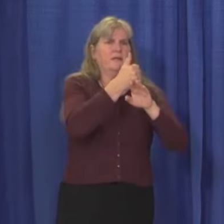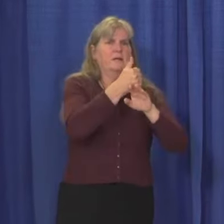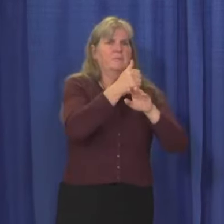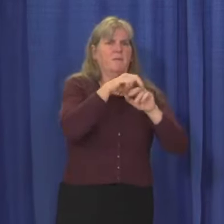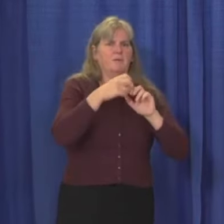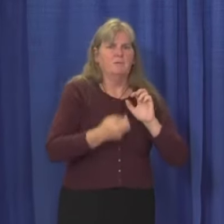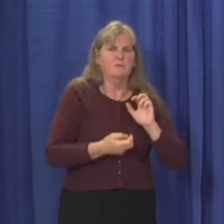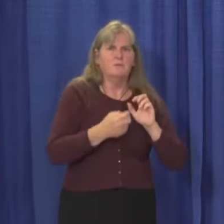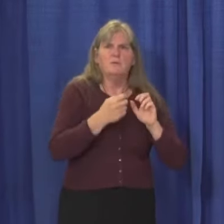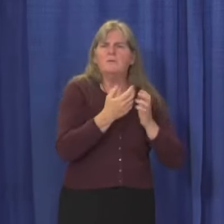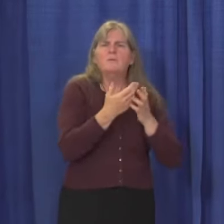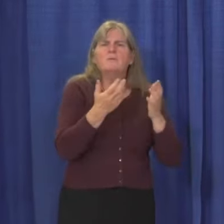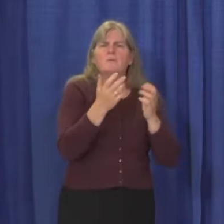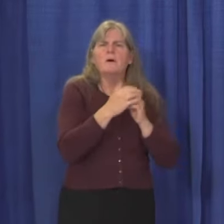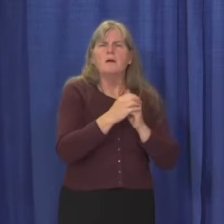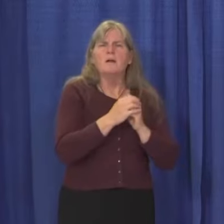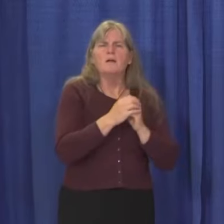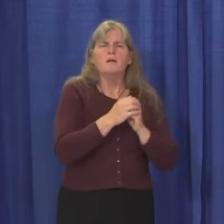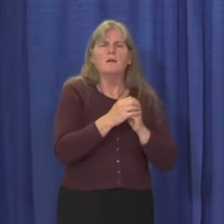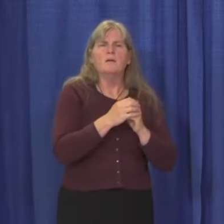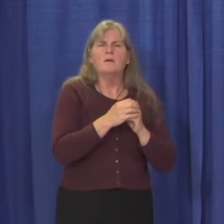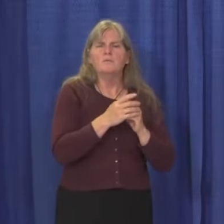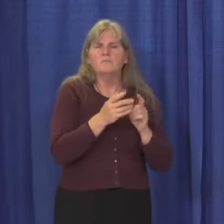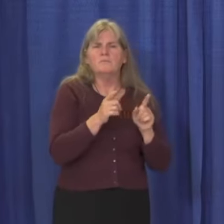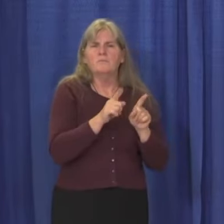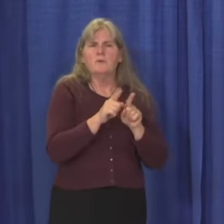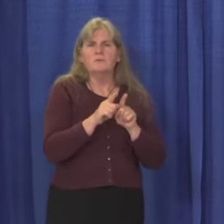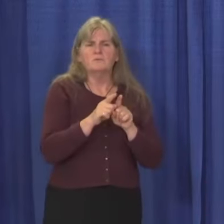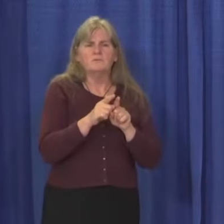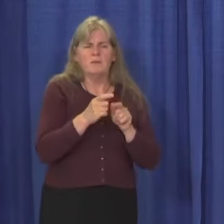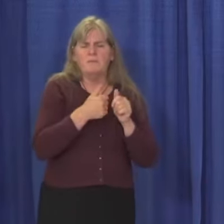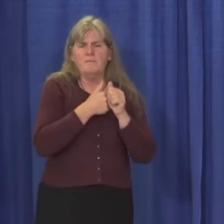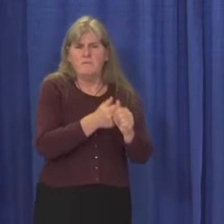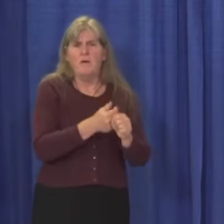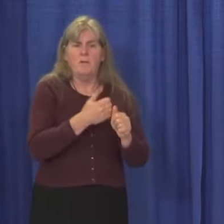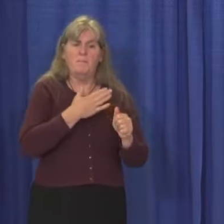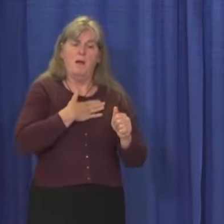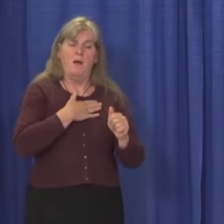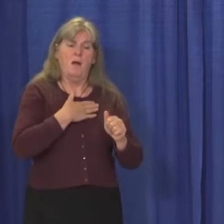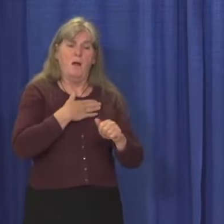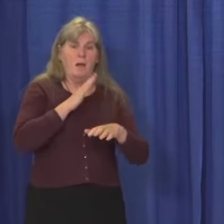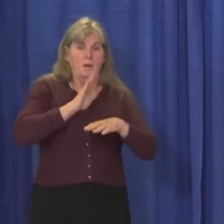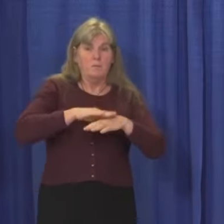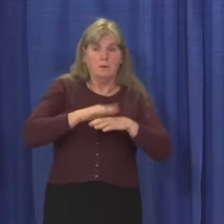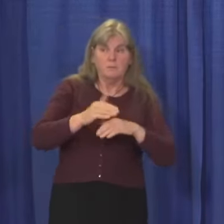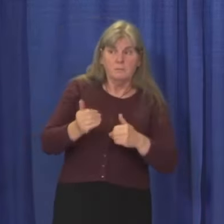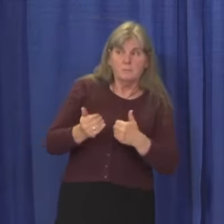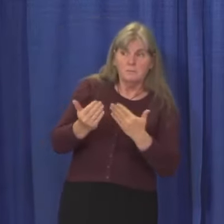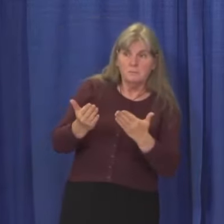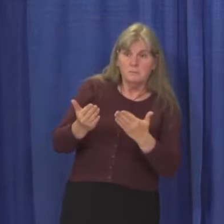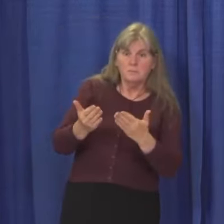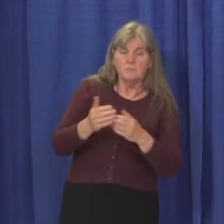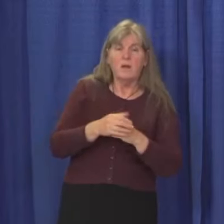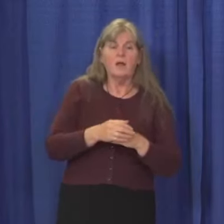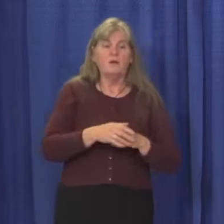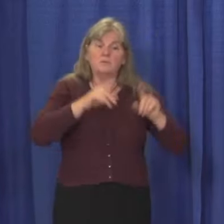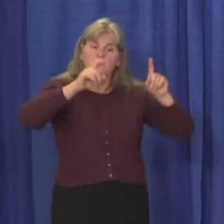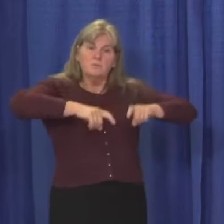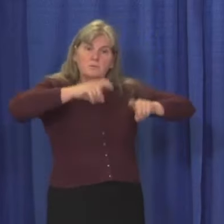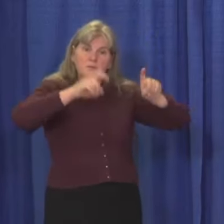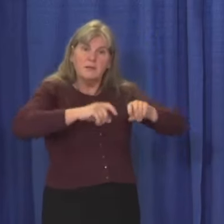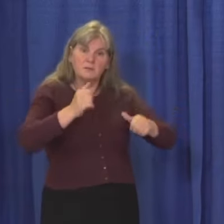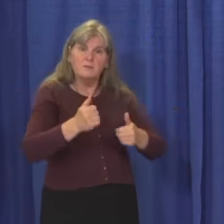with recommendations from myself or my office, and testing capacity, and then those abilities